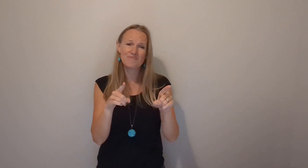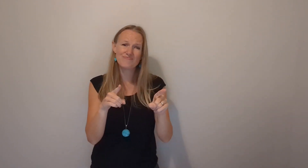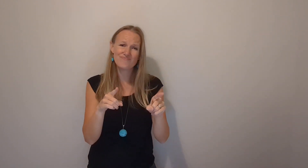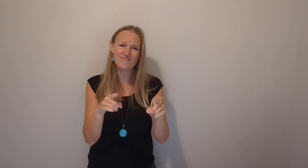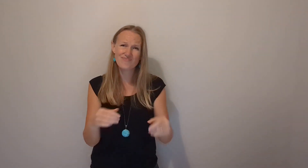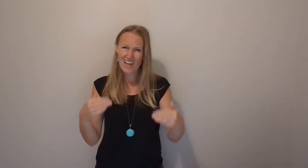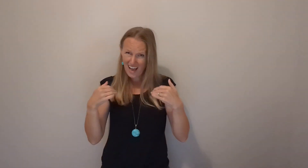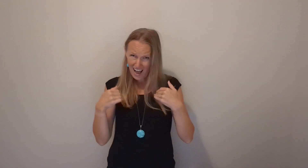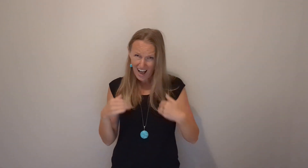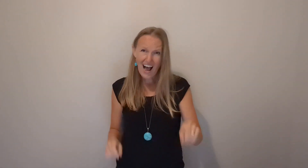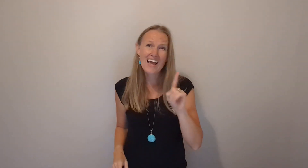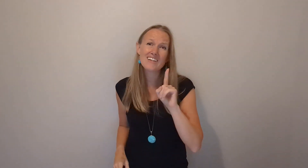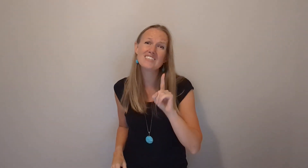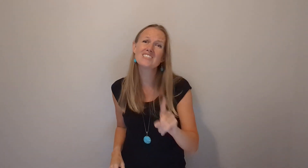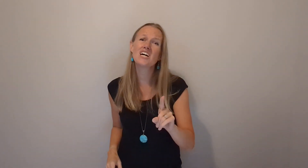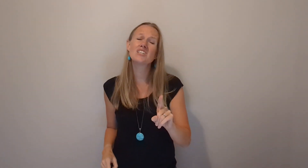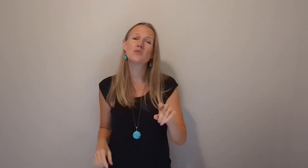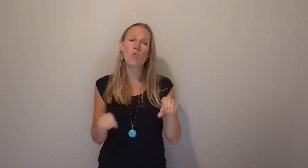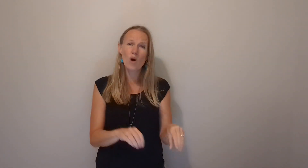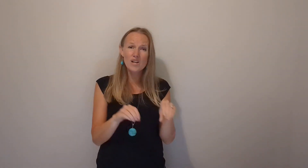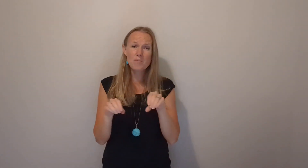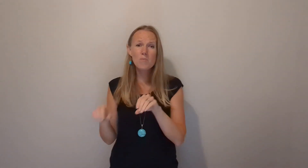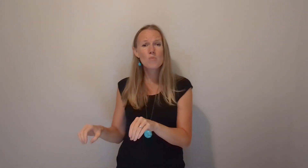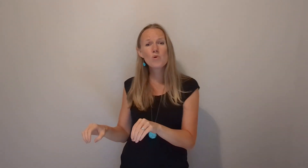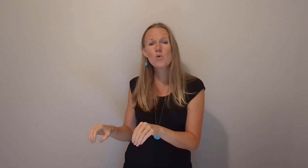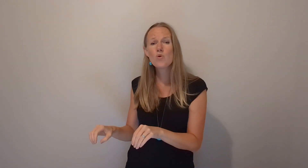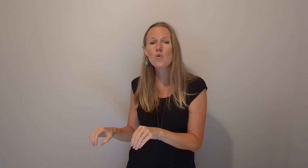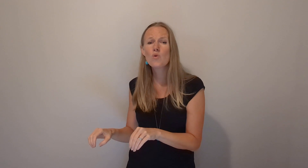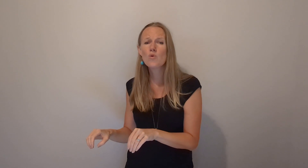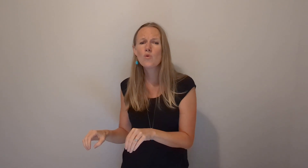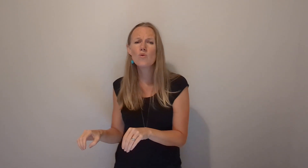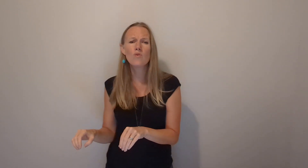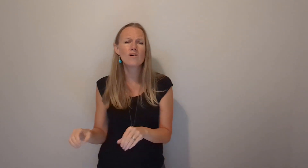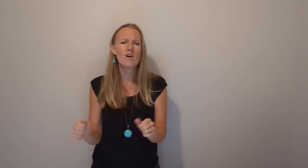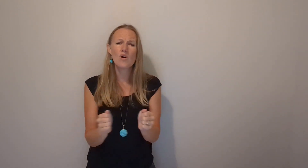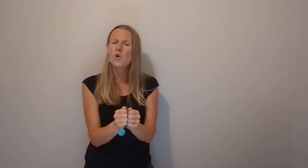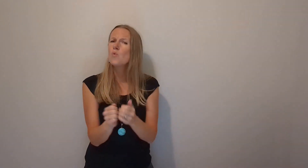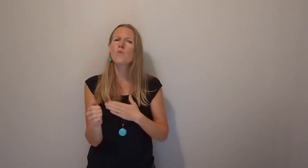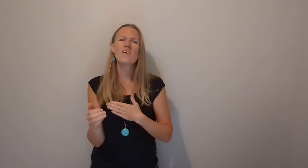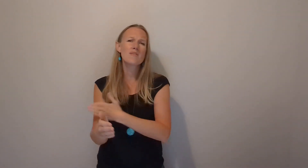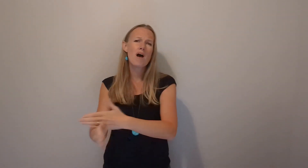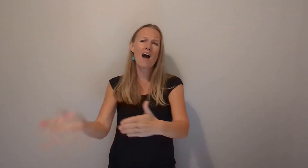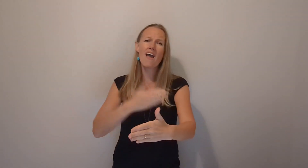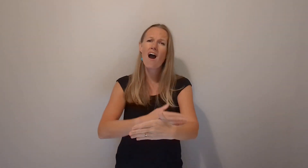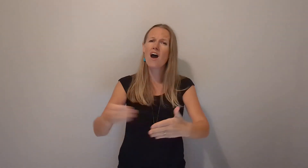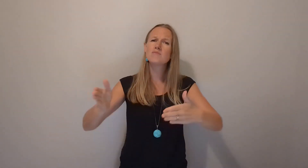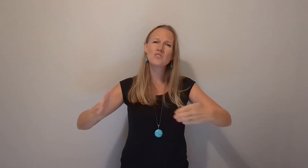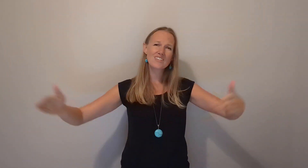response, I've got just one move, with my arms stretched